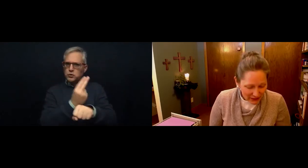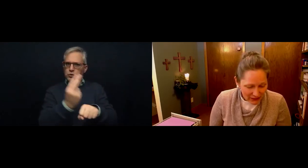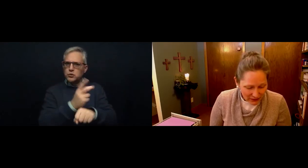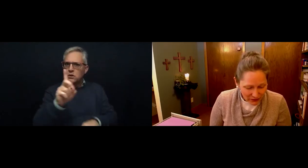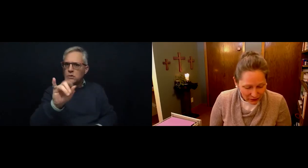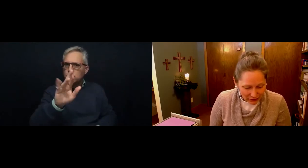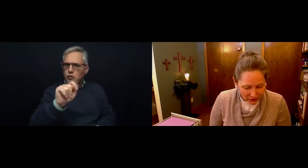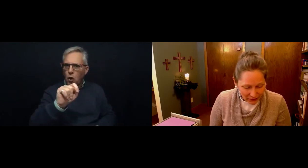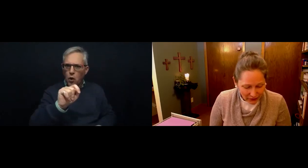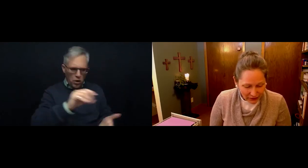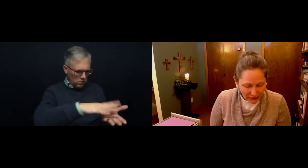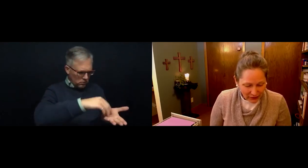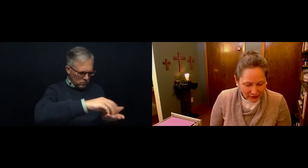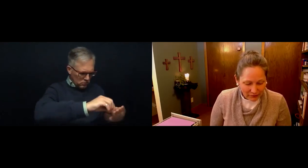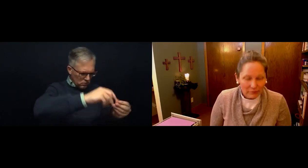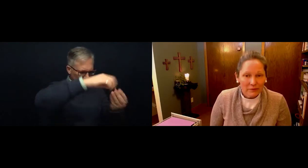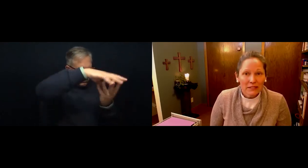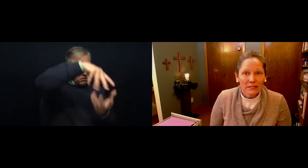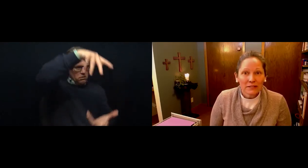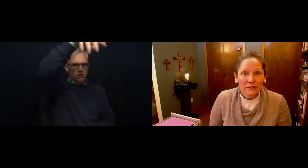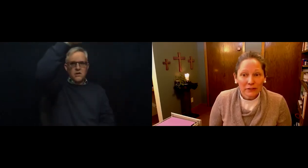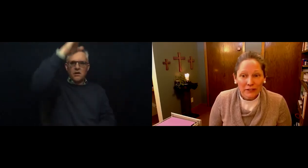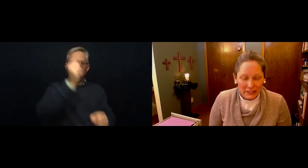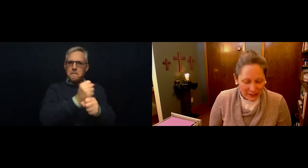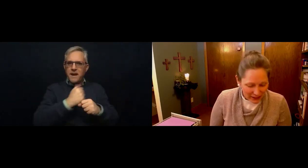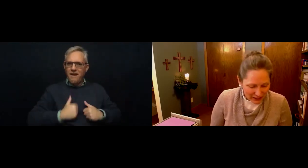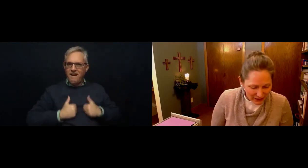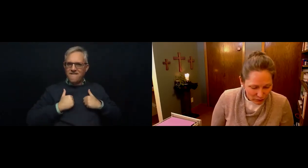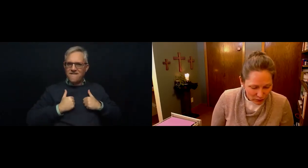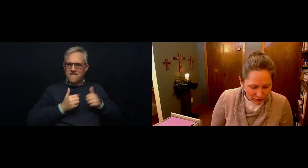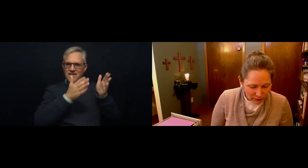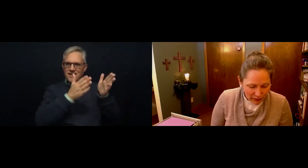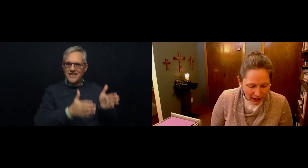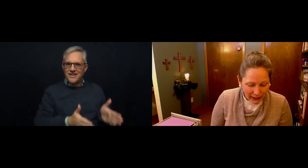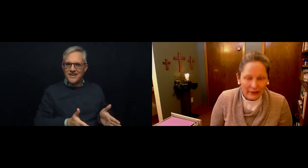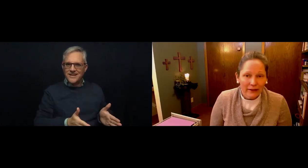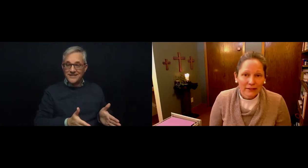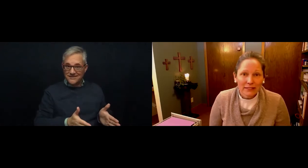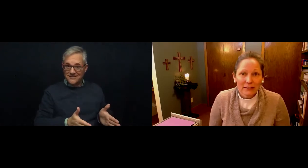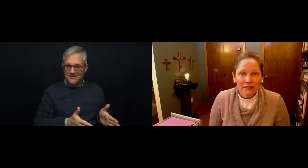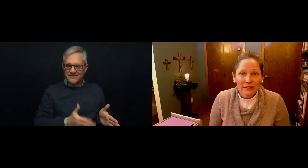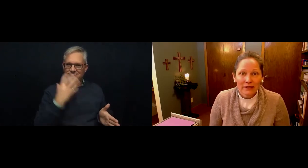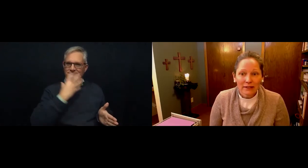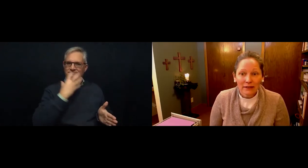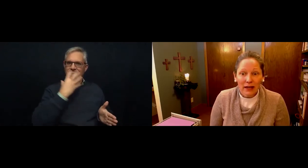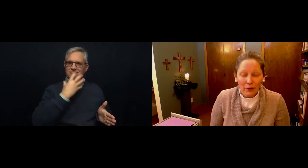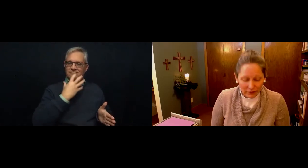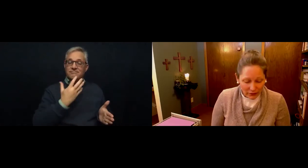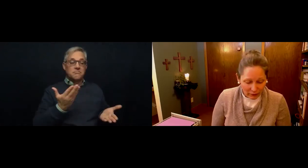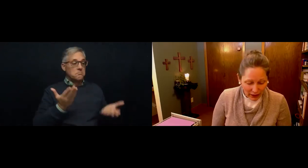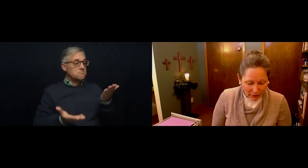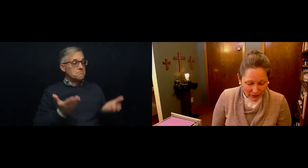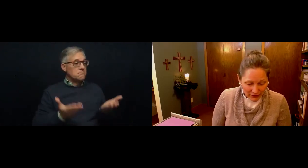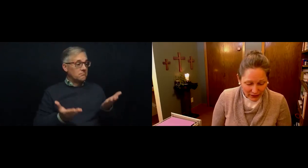Perhaps this year, this dirt and dust will remind us that out